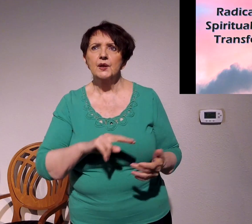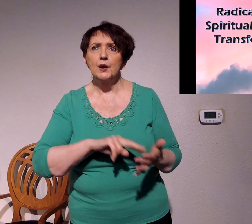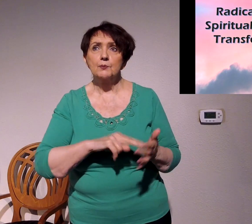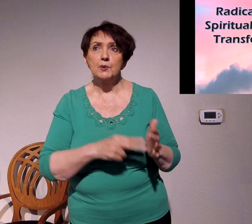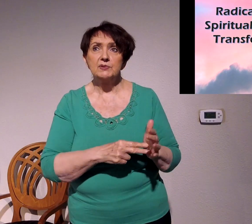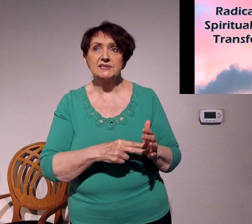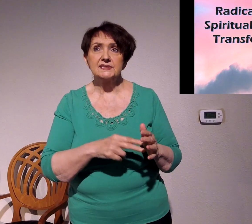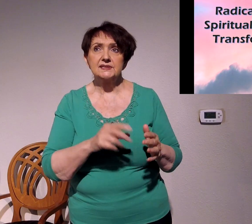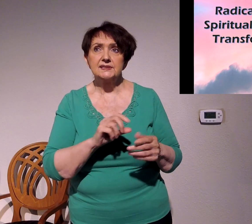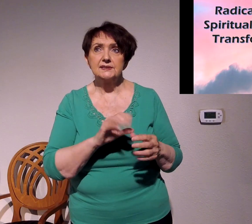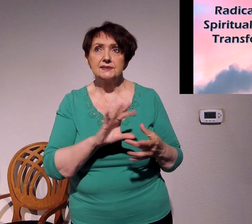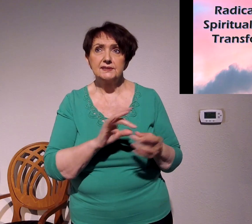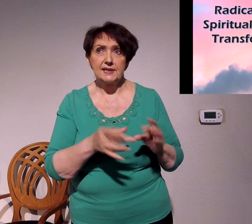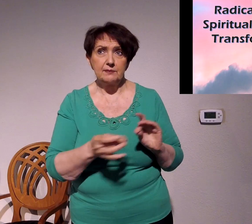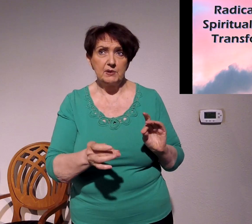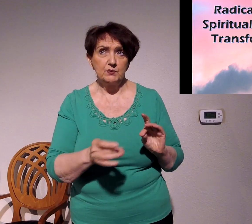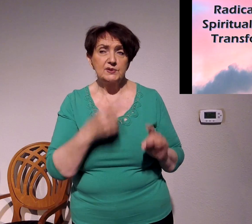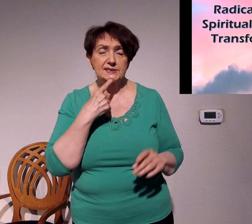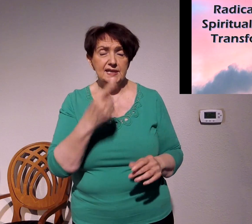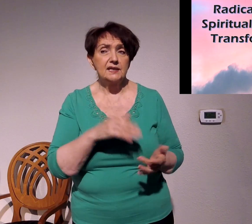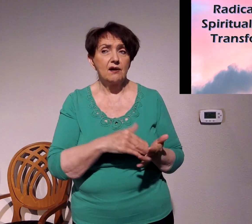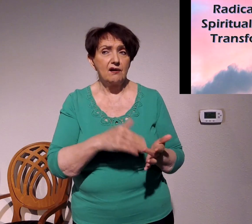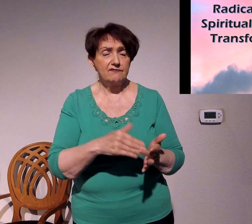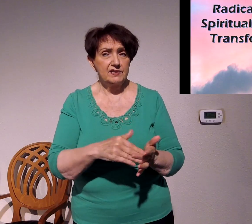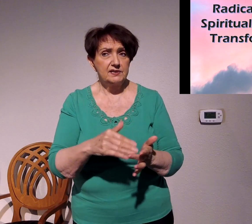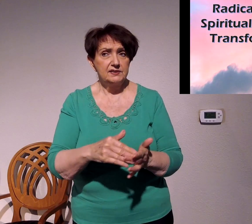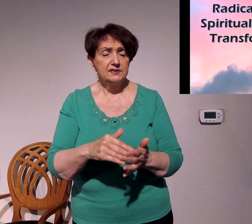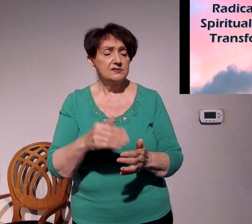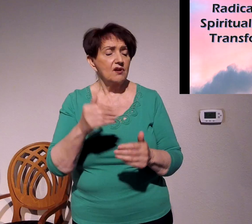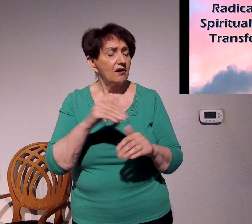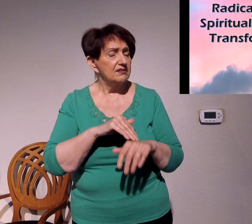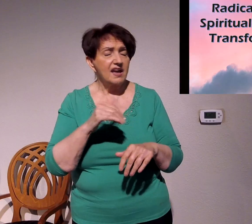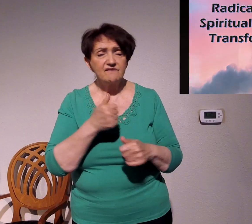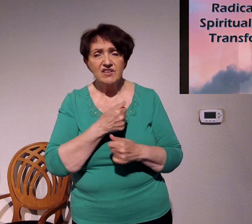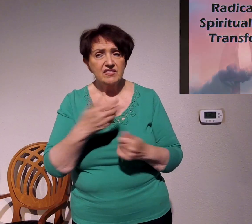statement. We say it a lot. It's on everything,